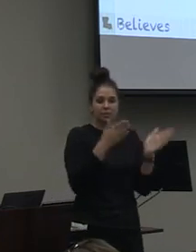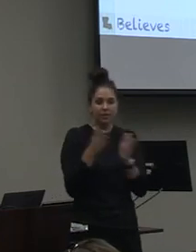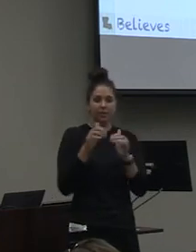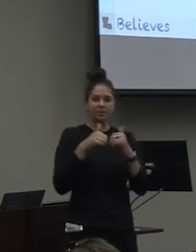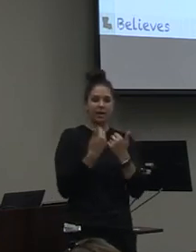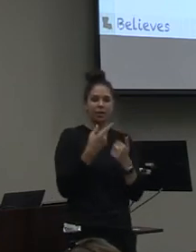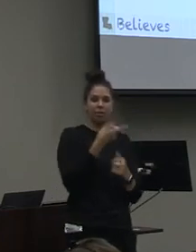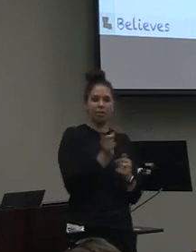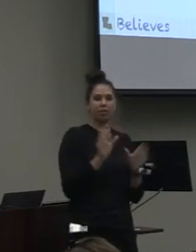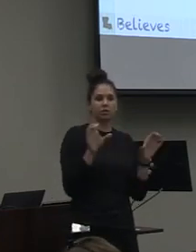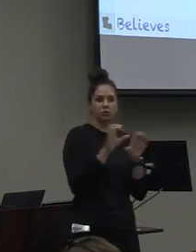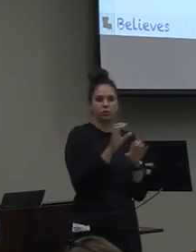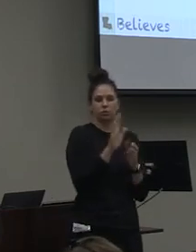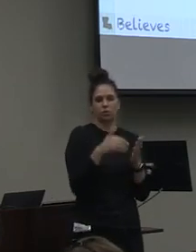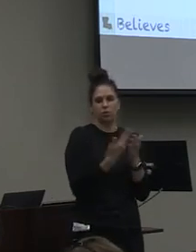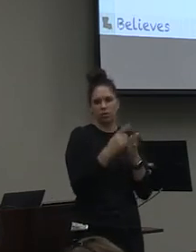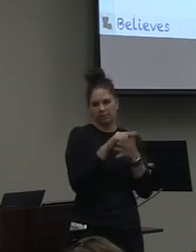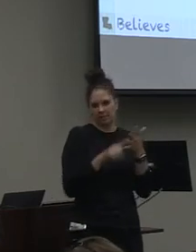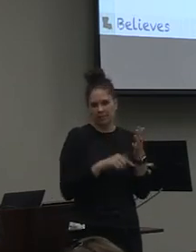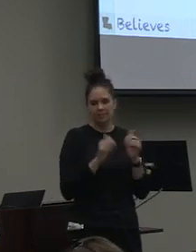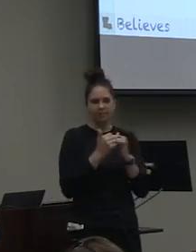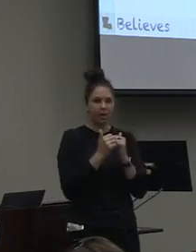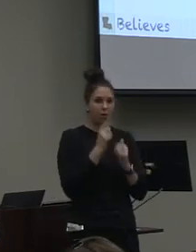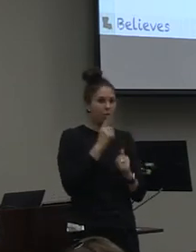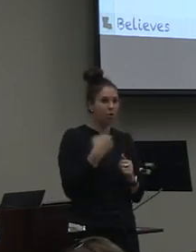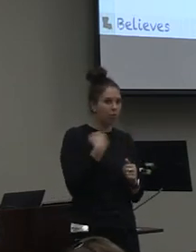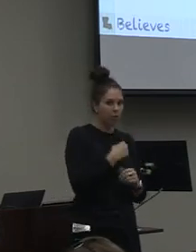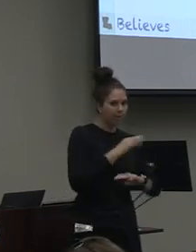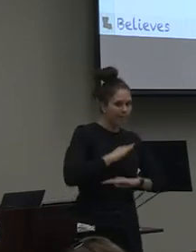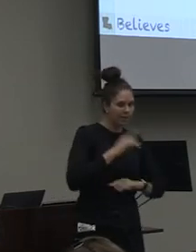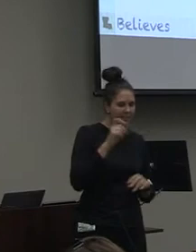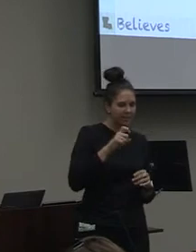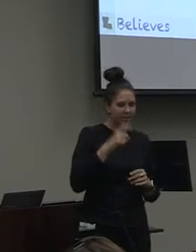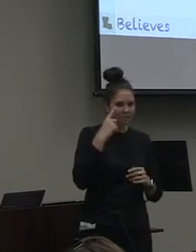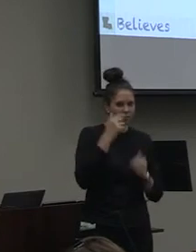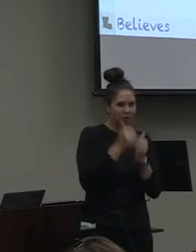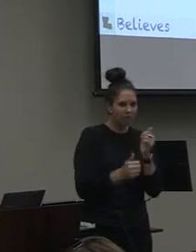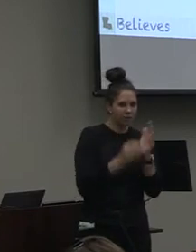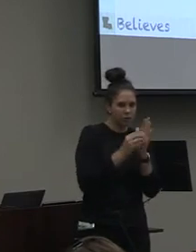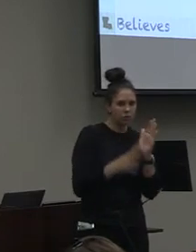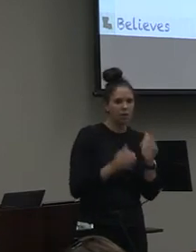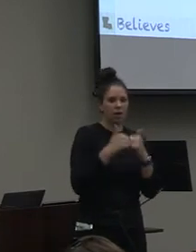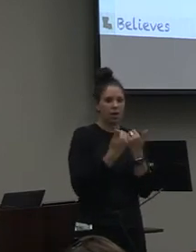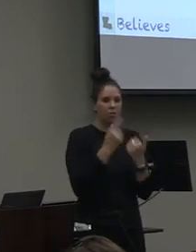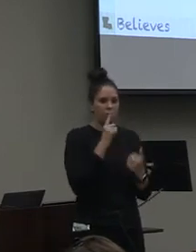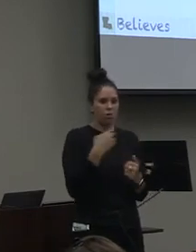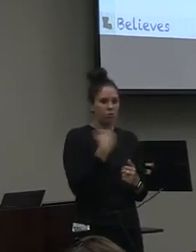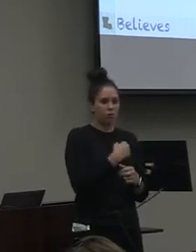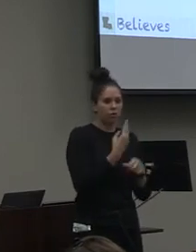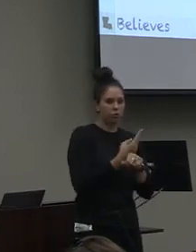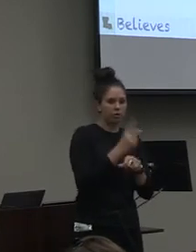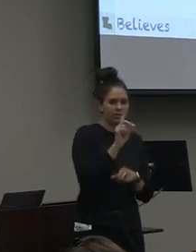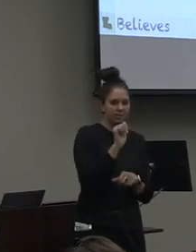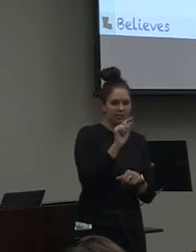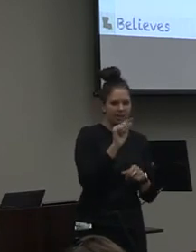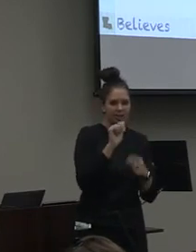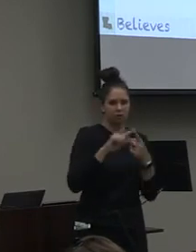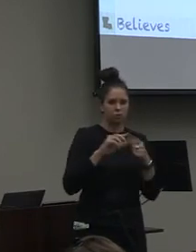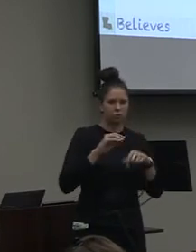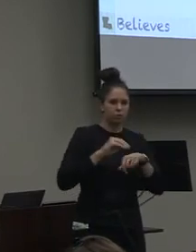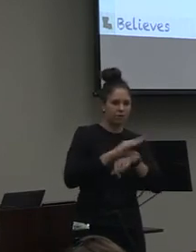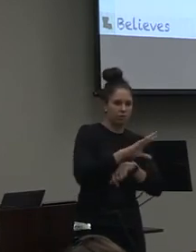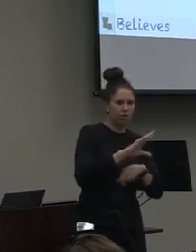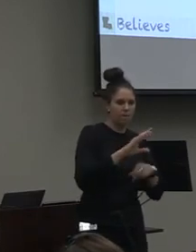are doing all of these things. So how are we meeting the needs of every student? How are we using the data to inform